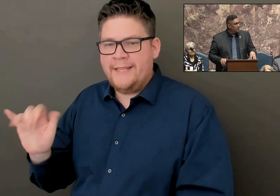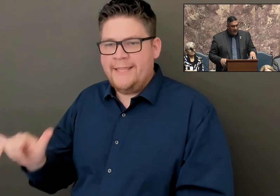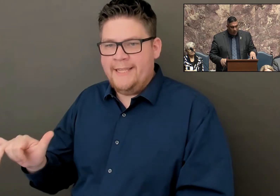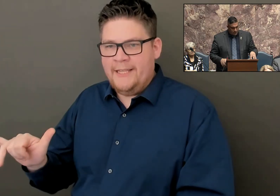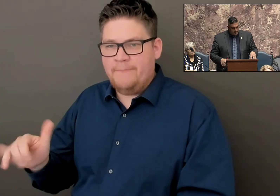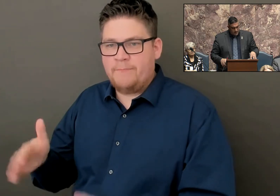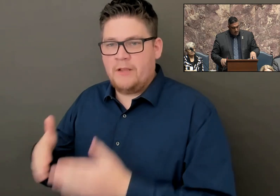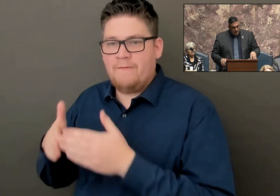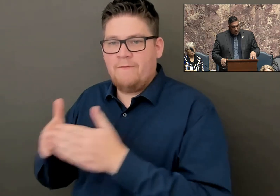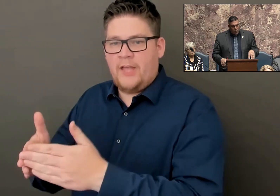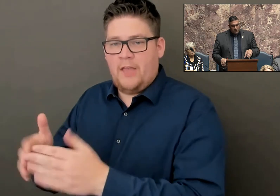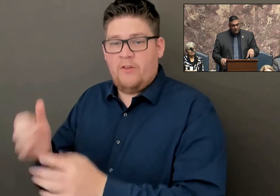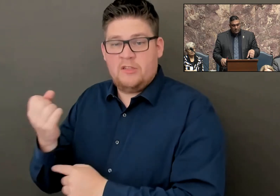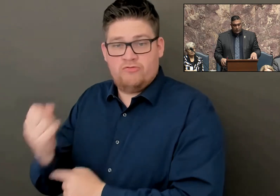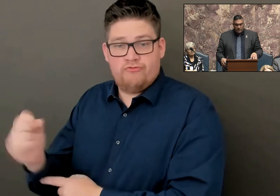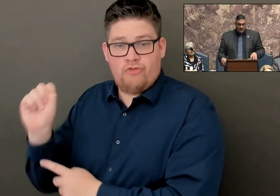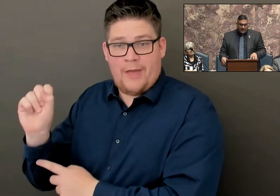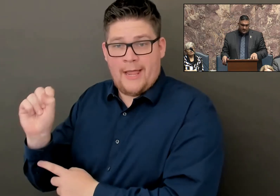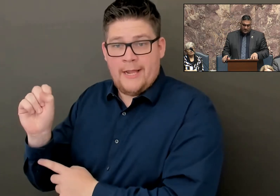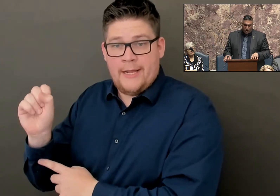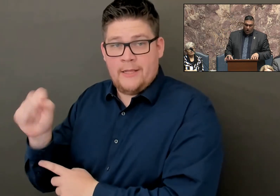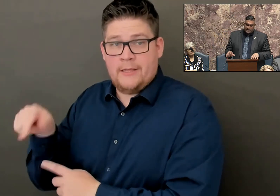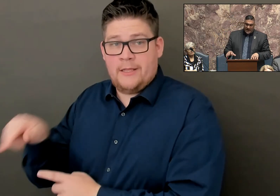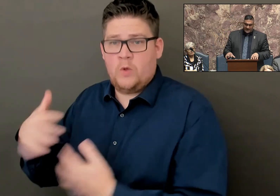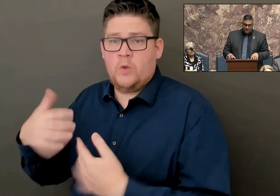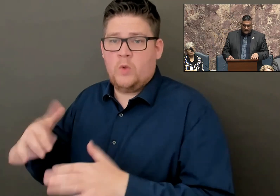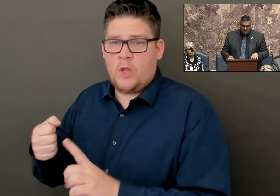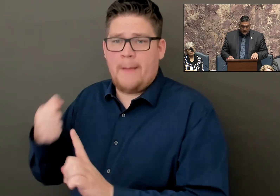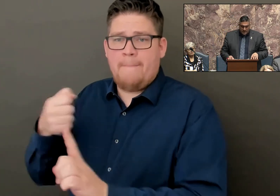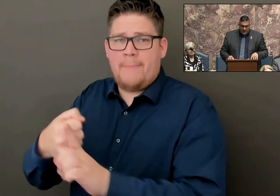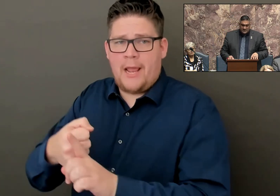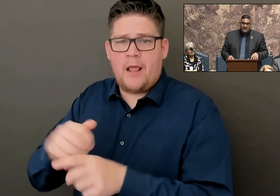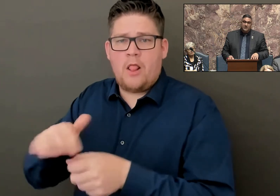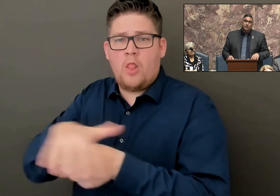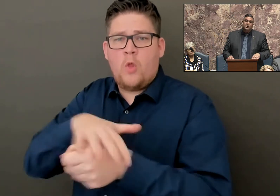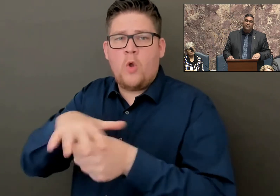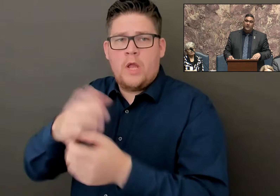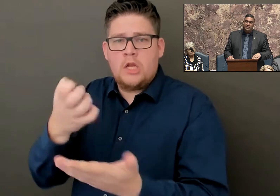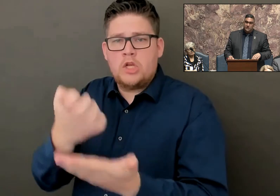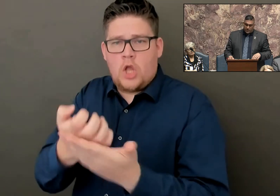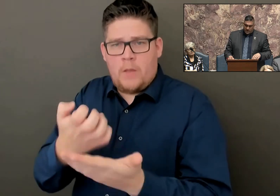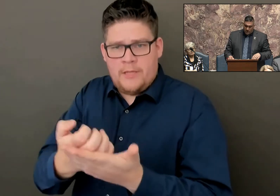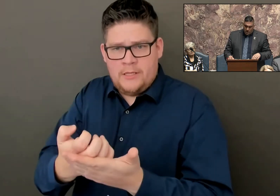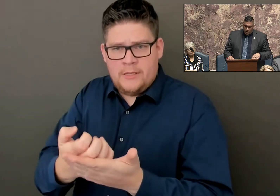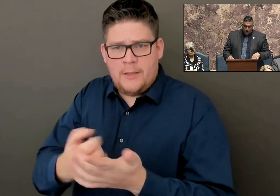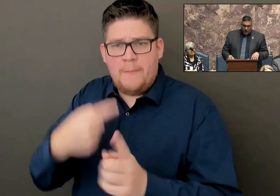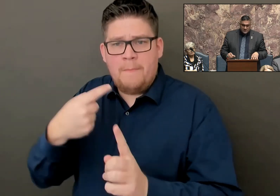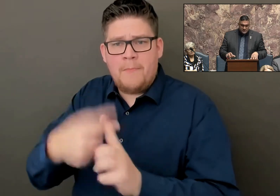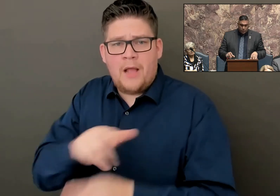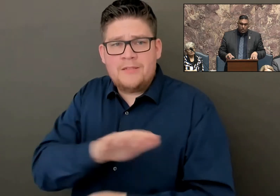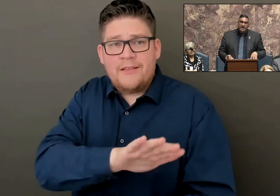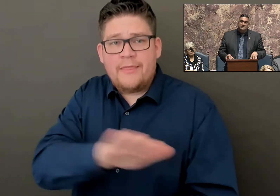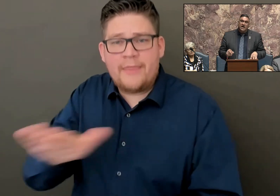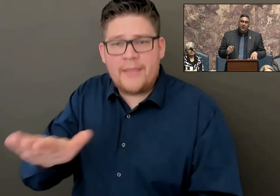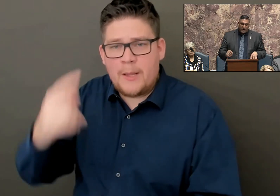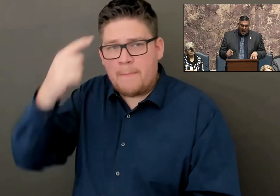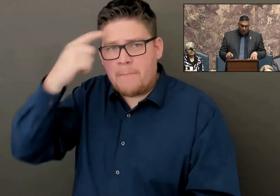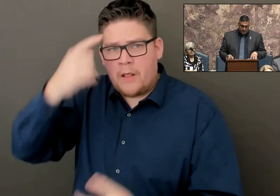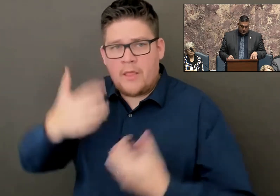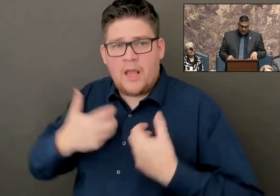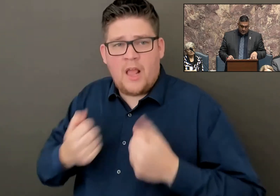their mental health. A woman from Kootenay Lake contacted me and said due to the ferry strike, her husband's work has